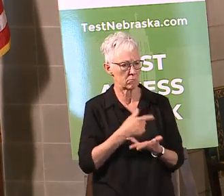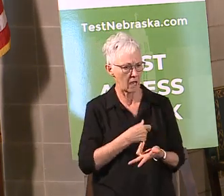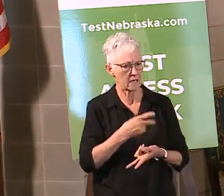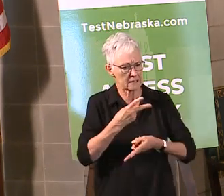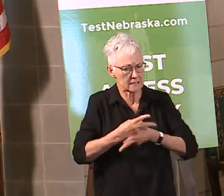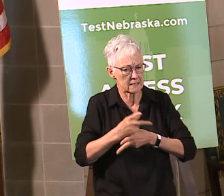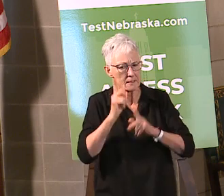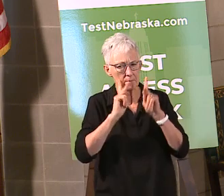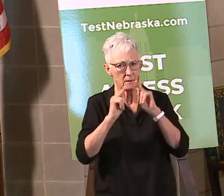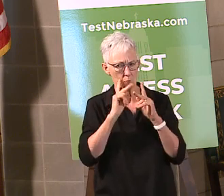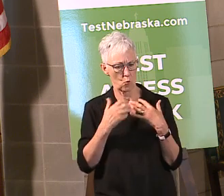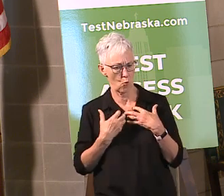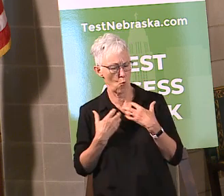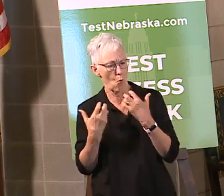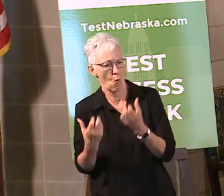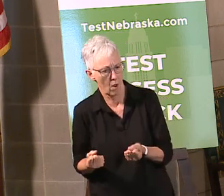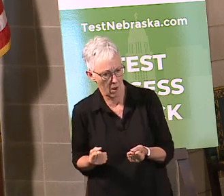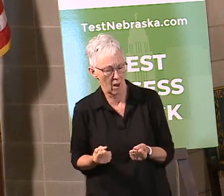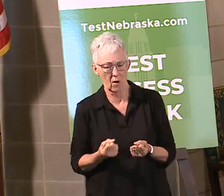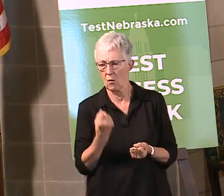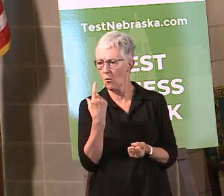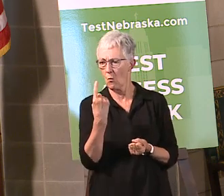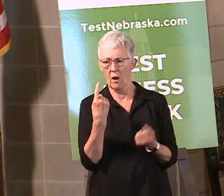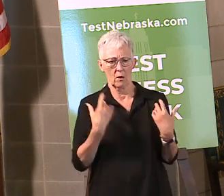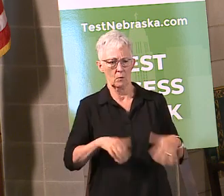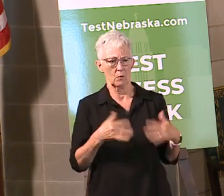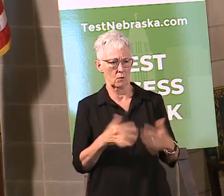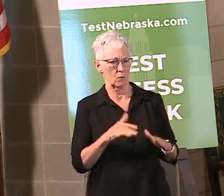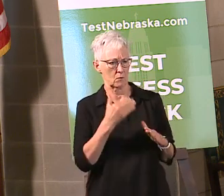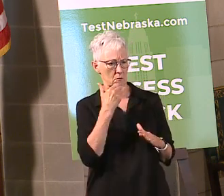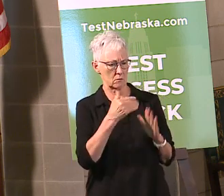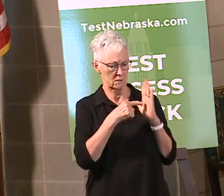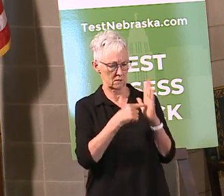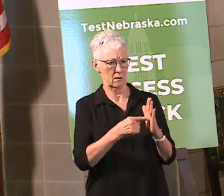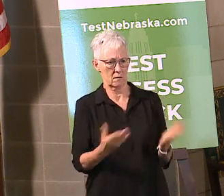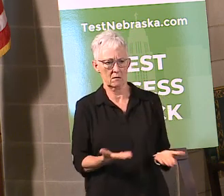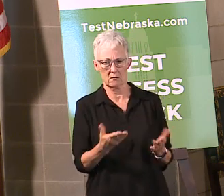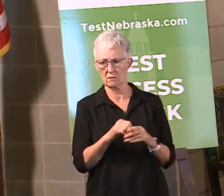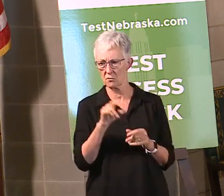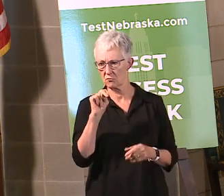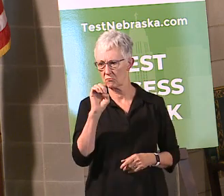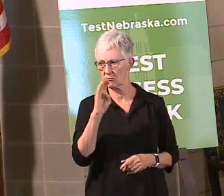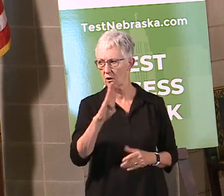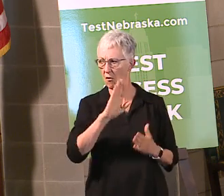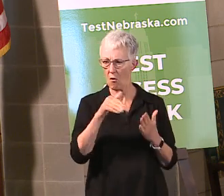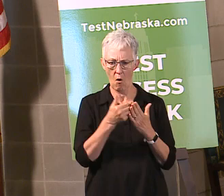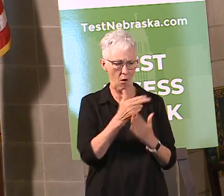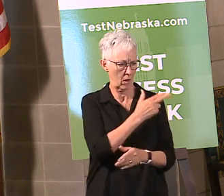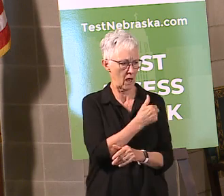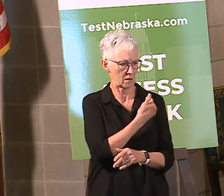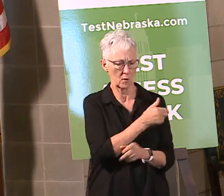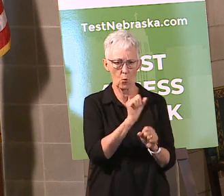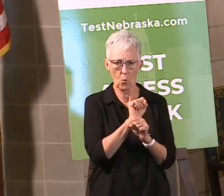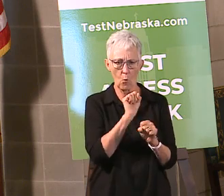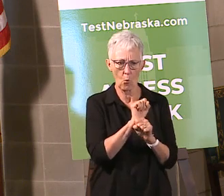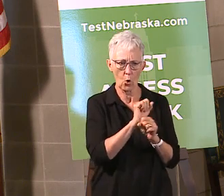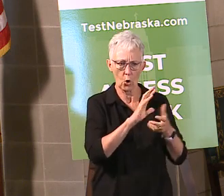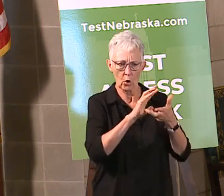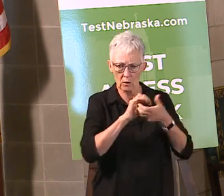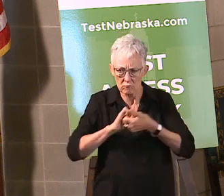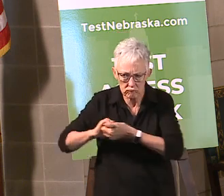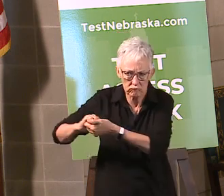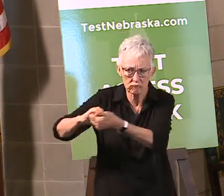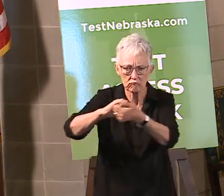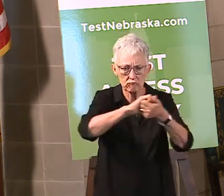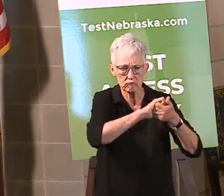wonderful cooperation with all of our hospital systems. Great Plains has been no different. They have been great in working with the hospital in Lexington to be able to